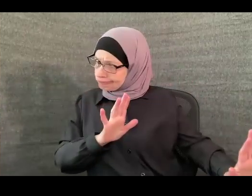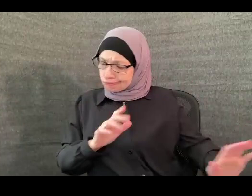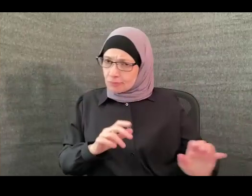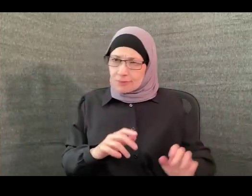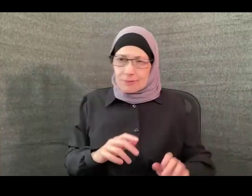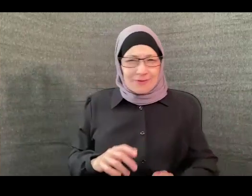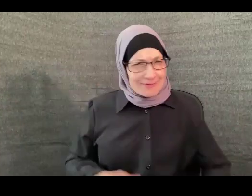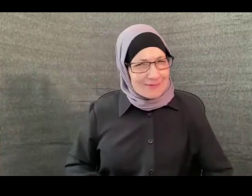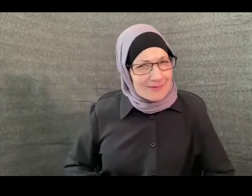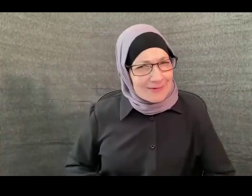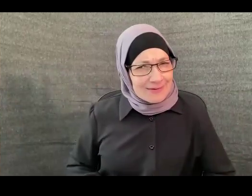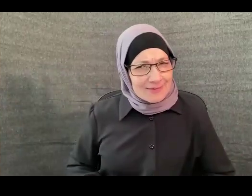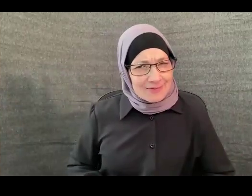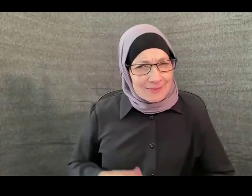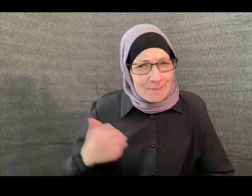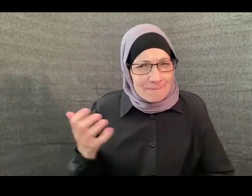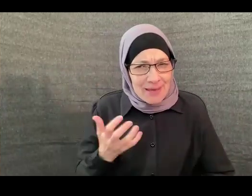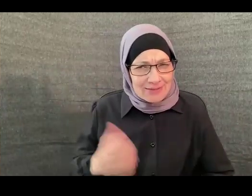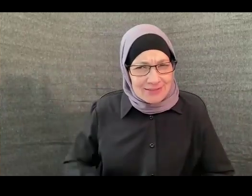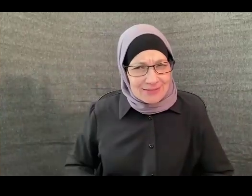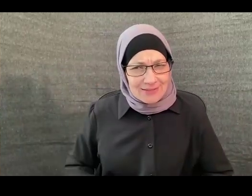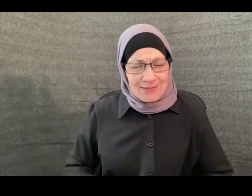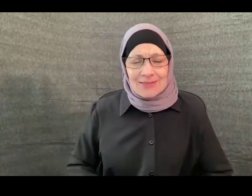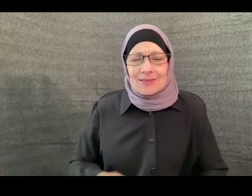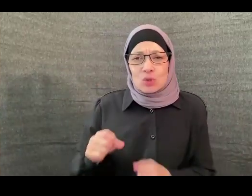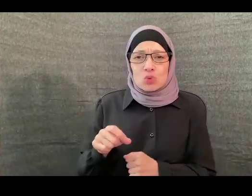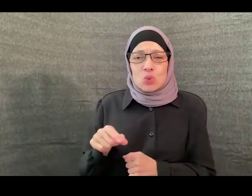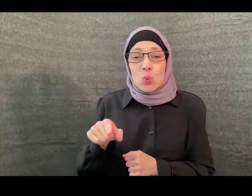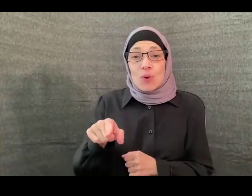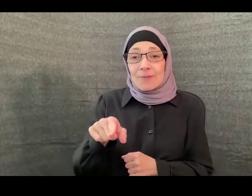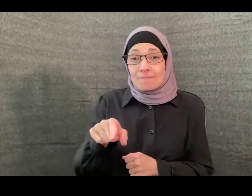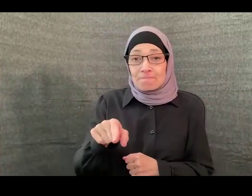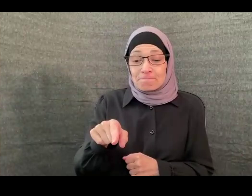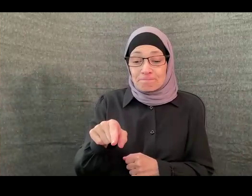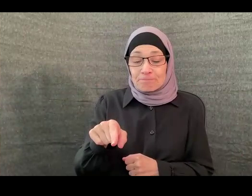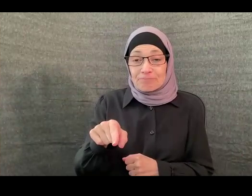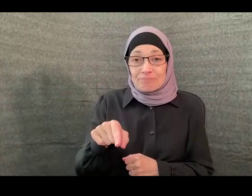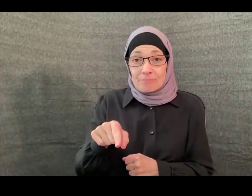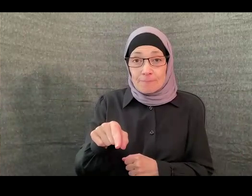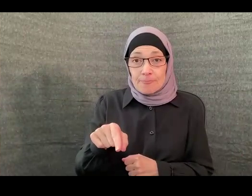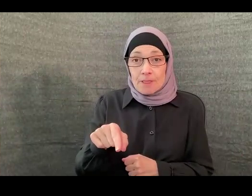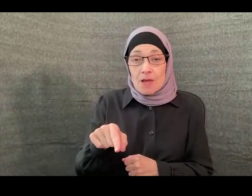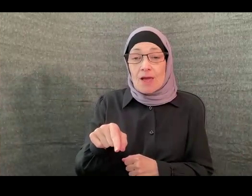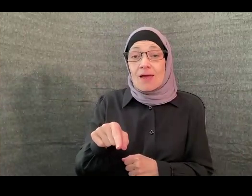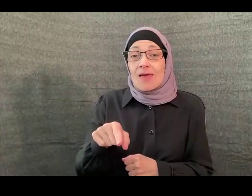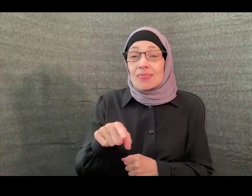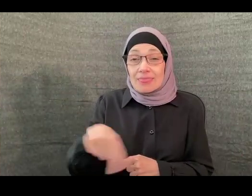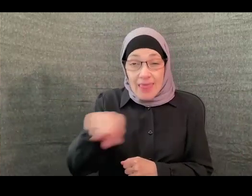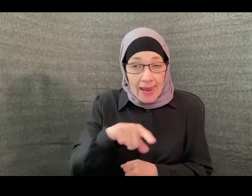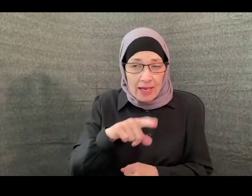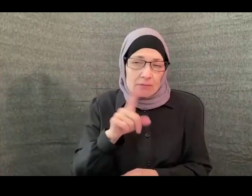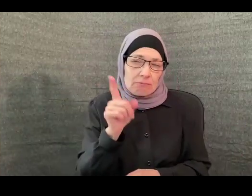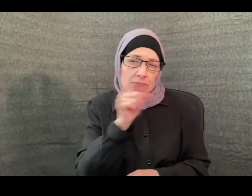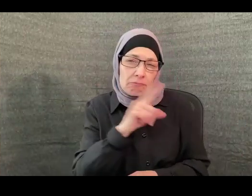Amazing. They pretend that they can be your allies,